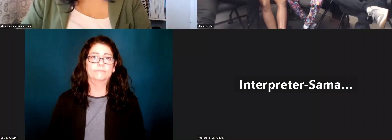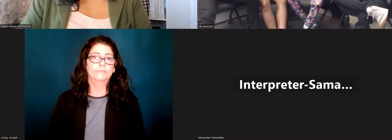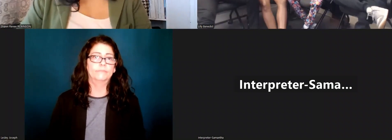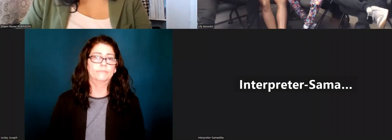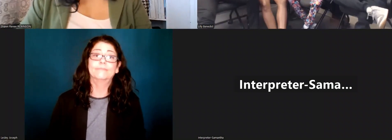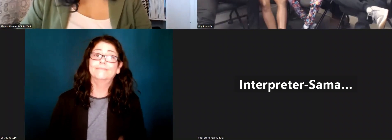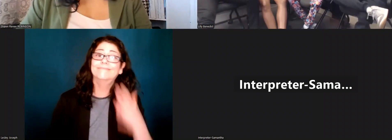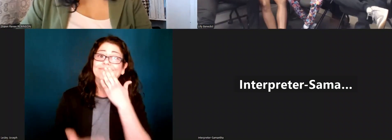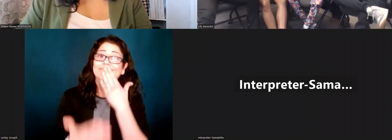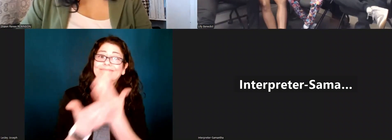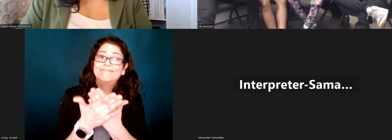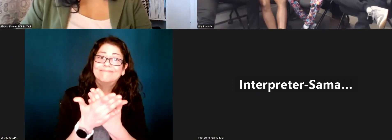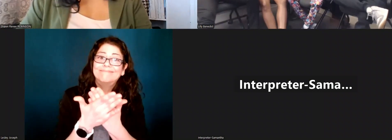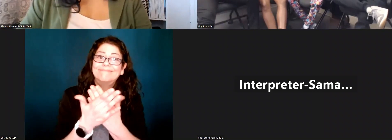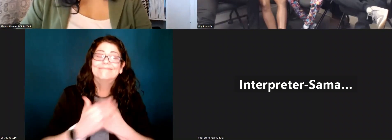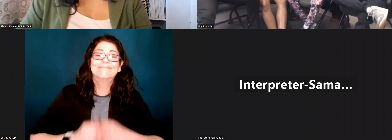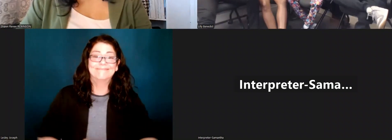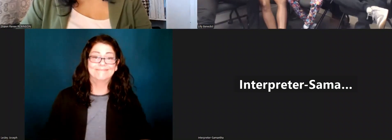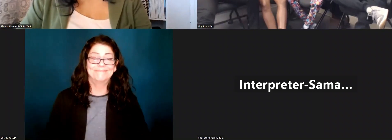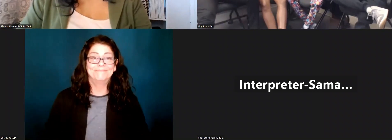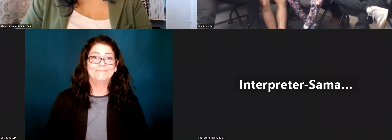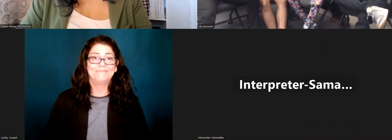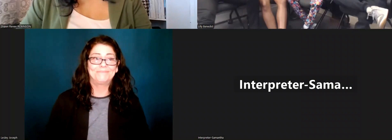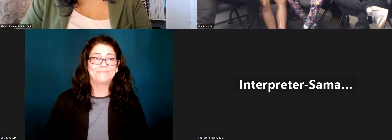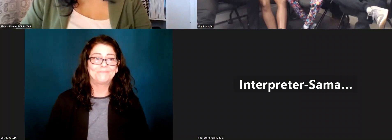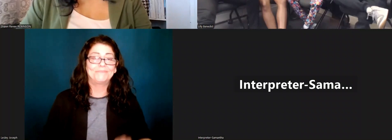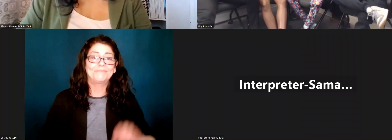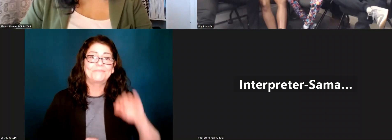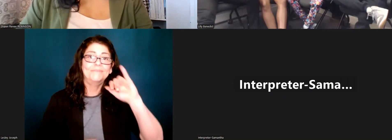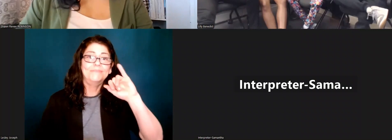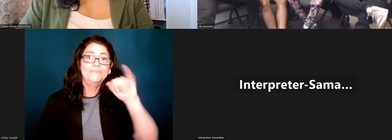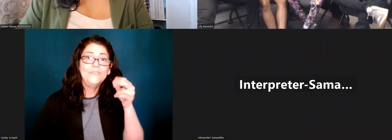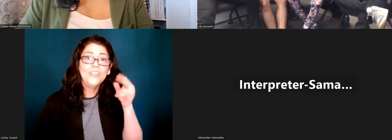Good. And how about you, Jonte?